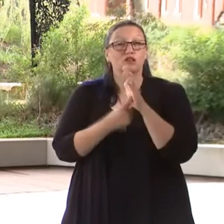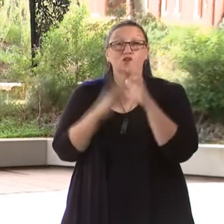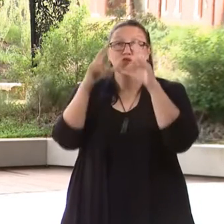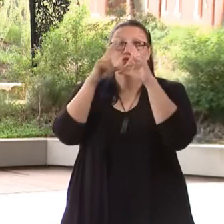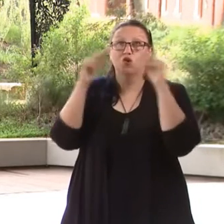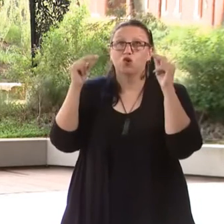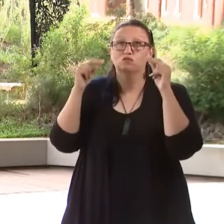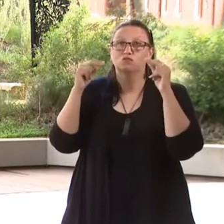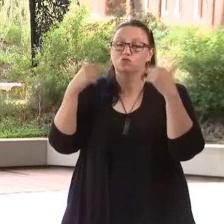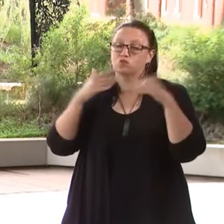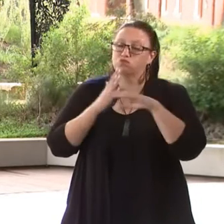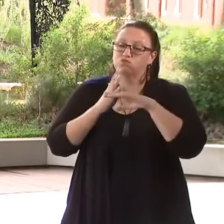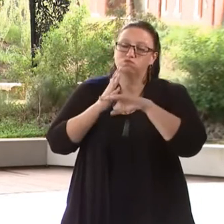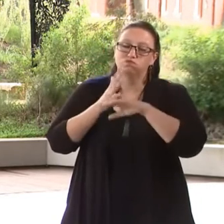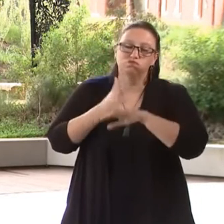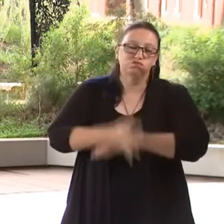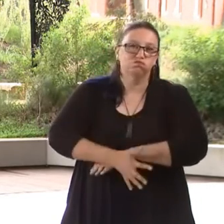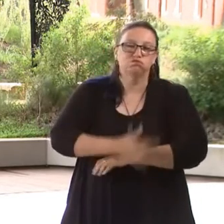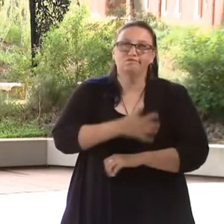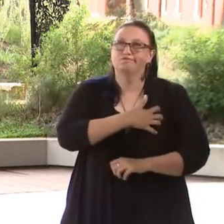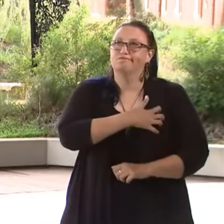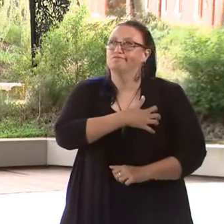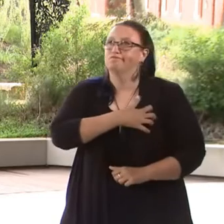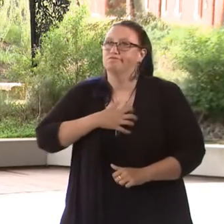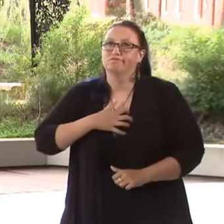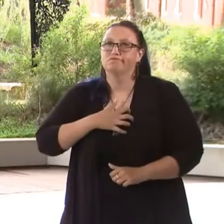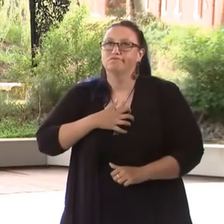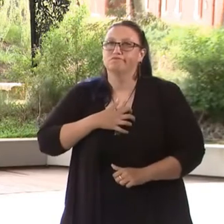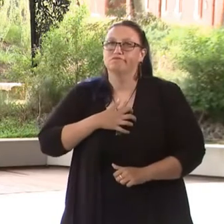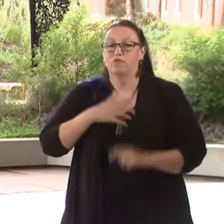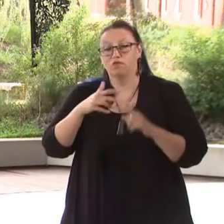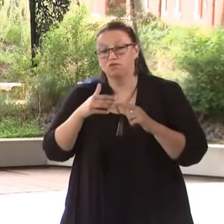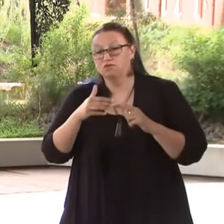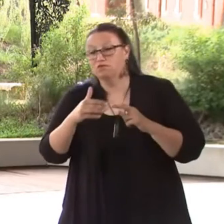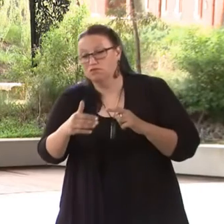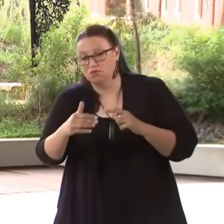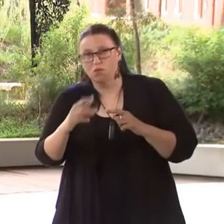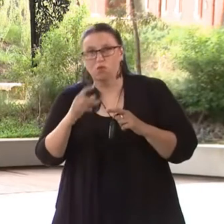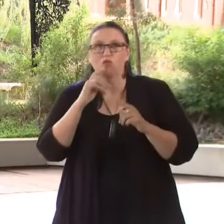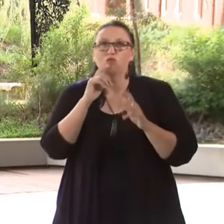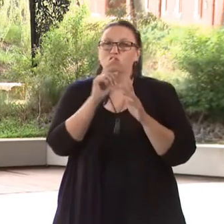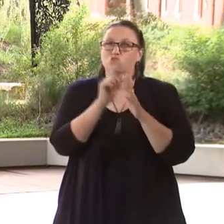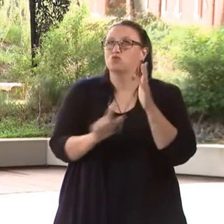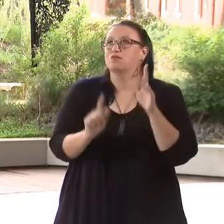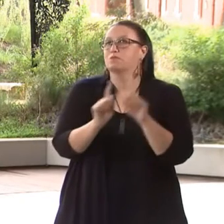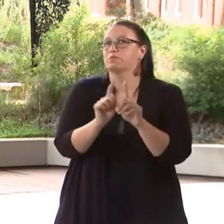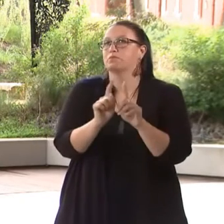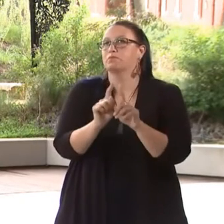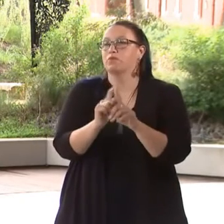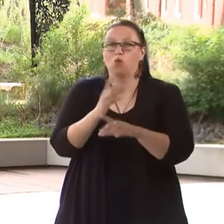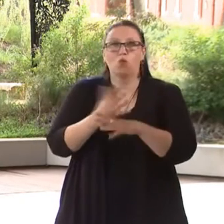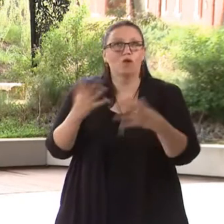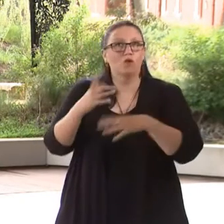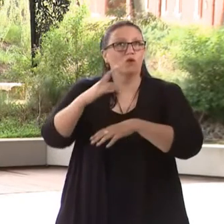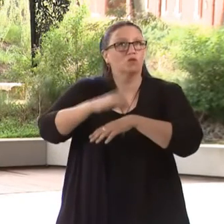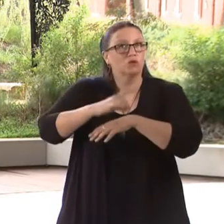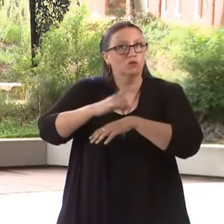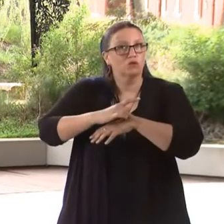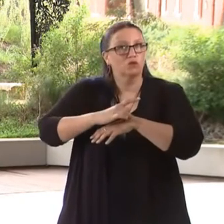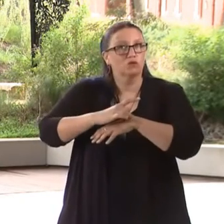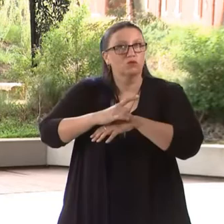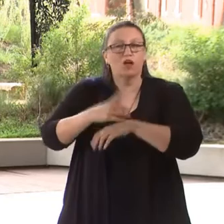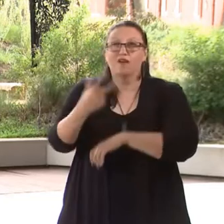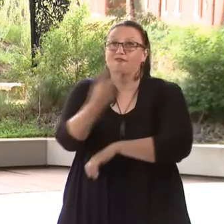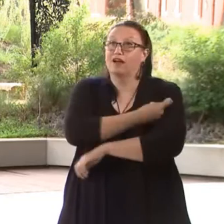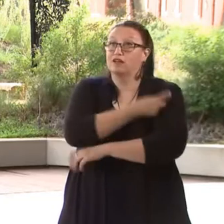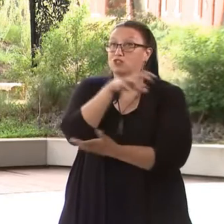to carry out that very important work in our hospitals, in our vaccination hubs right across the state. Particularly